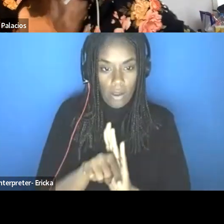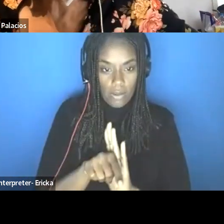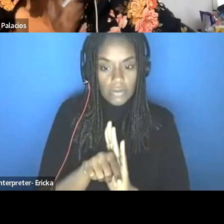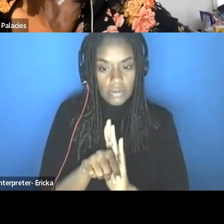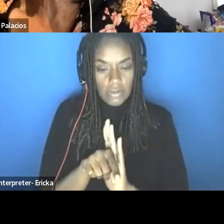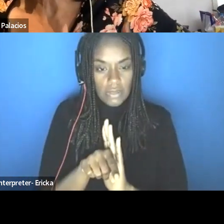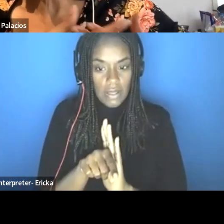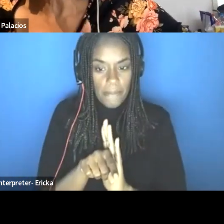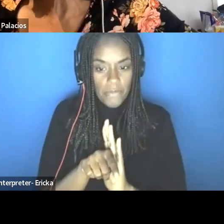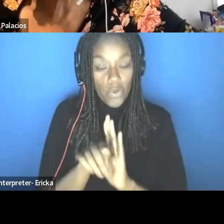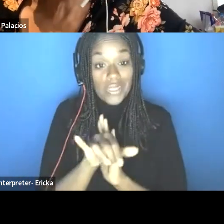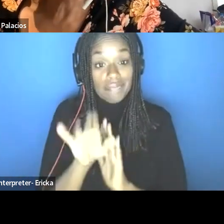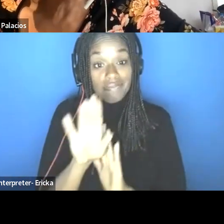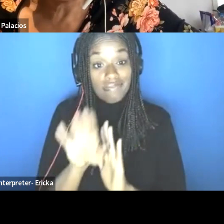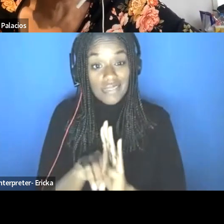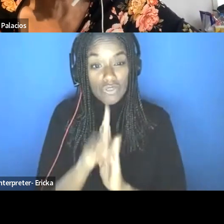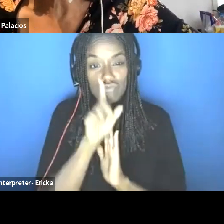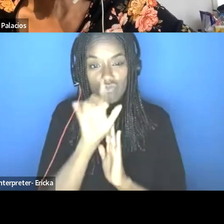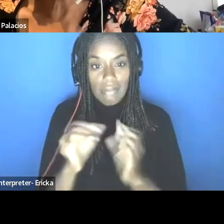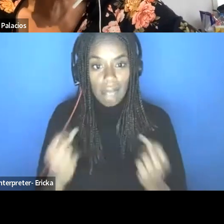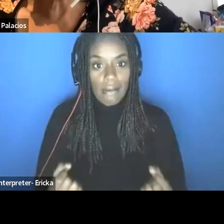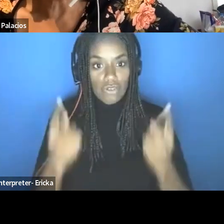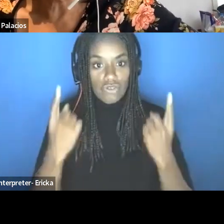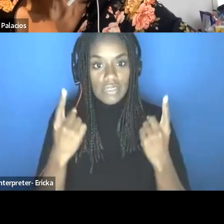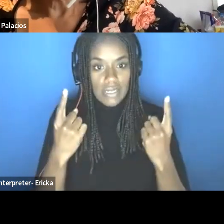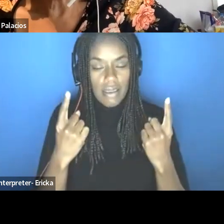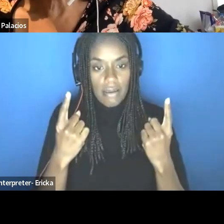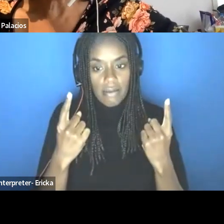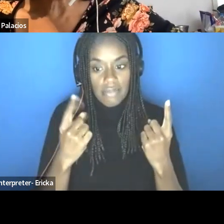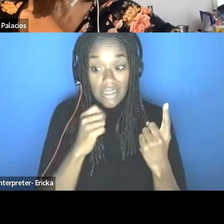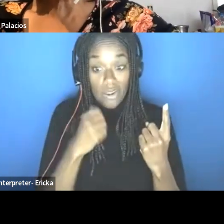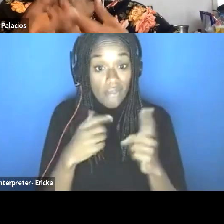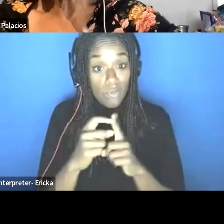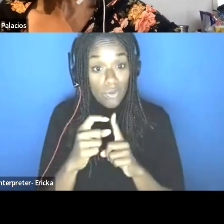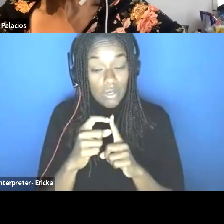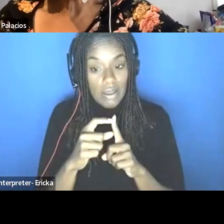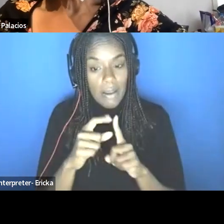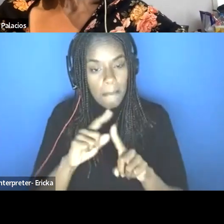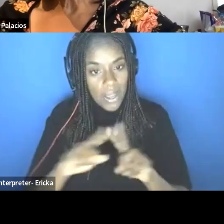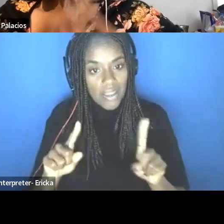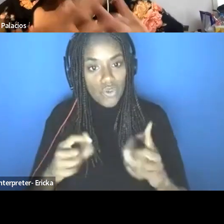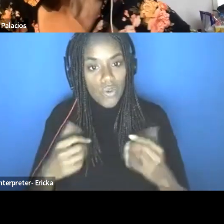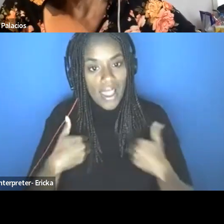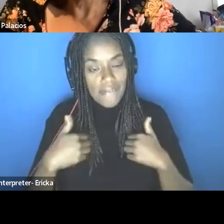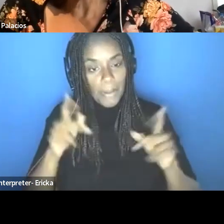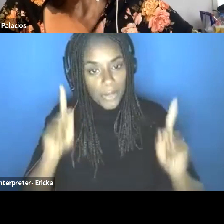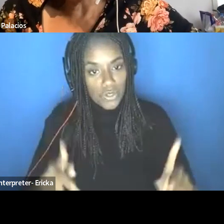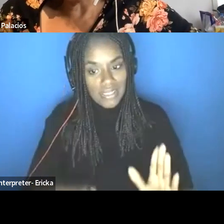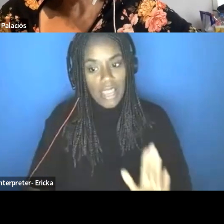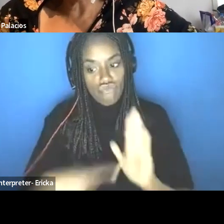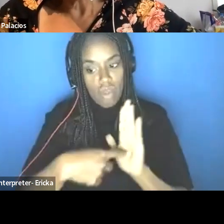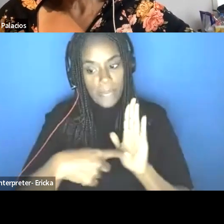of the similar background, who's able to really understand even without words, just the fact that you have someone who represents